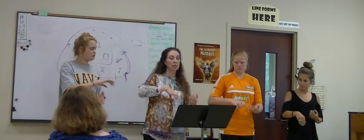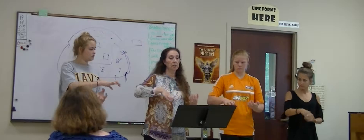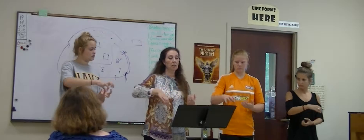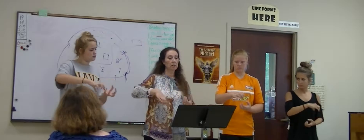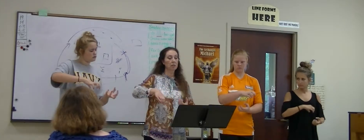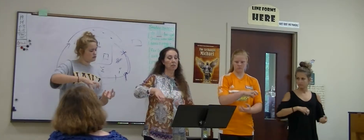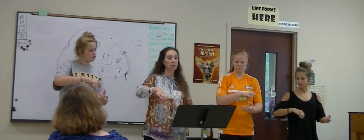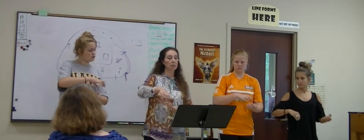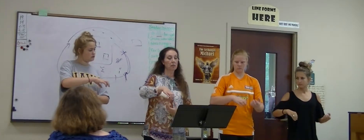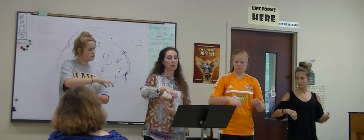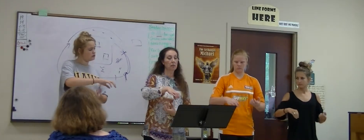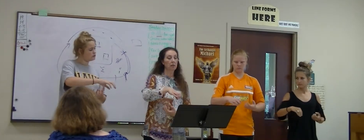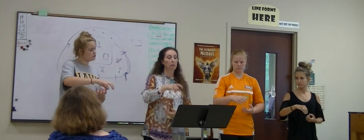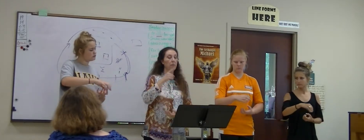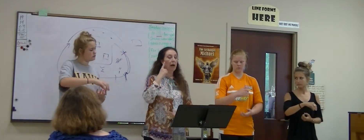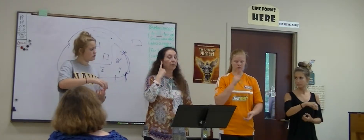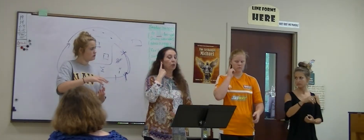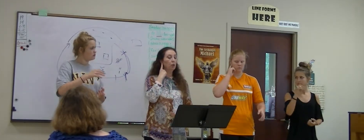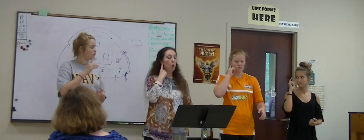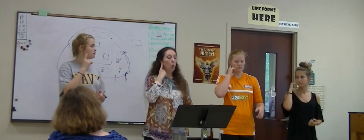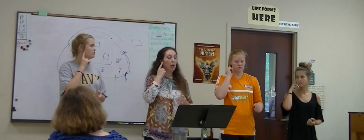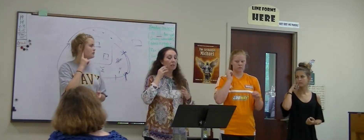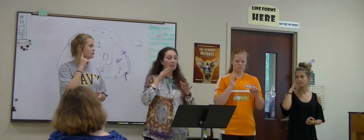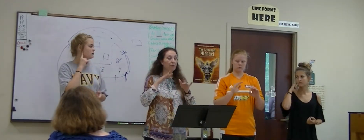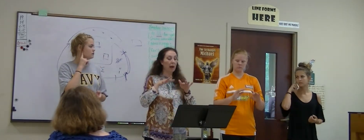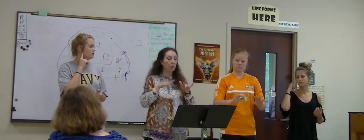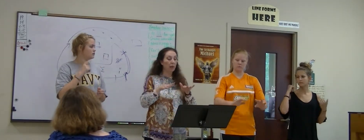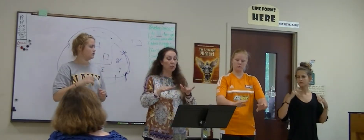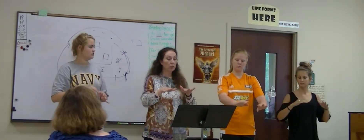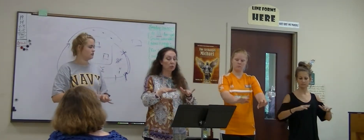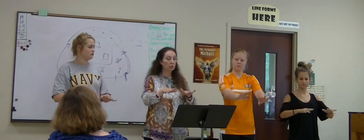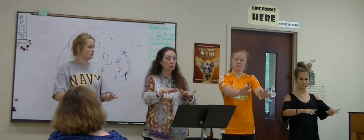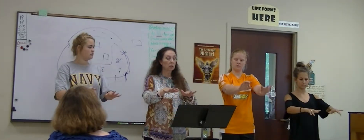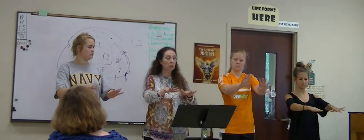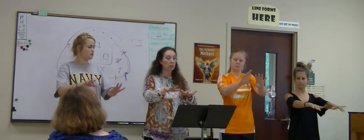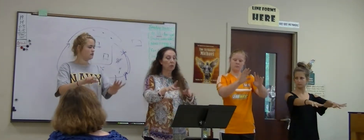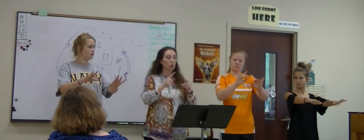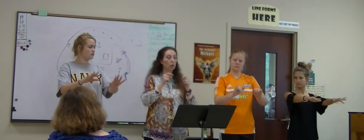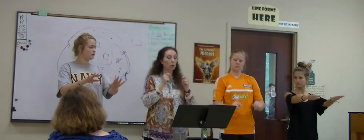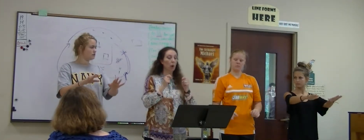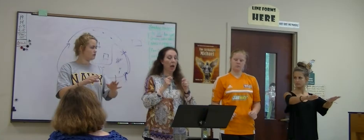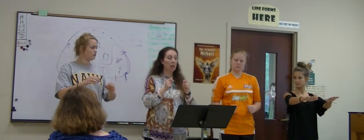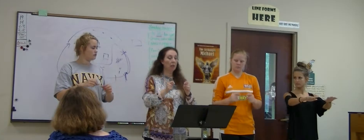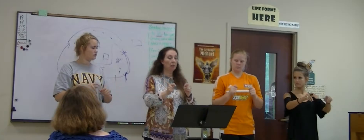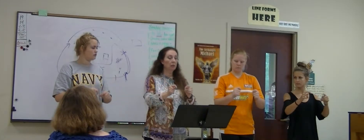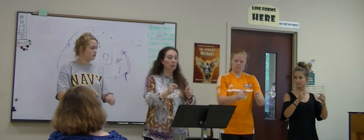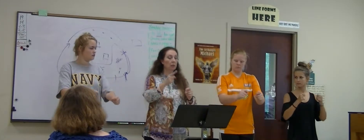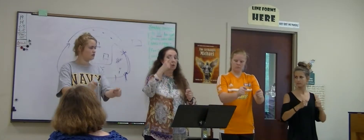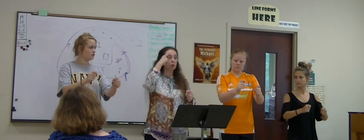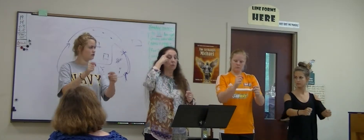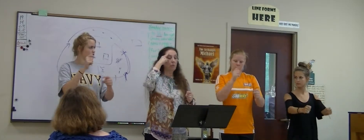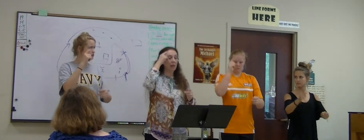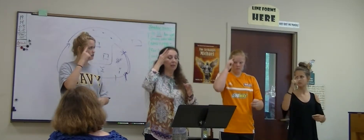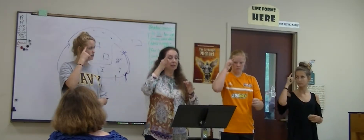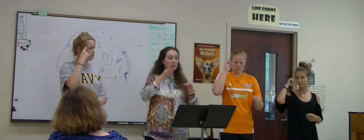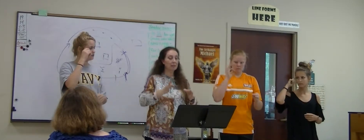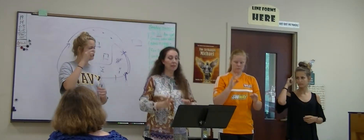Distracted by the noise, it's vibration, trying to make